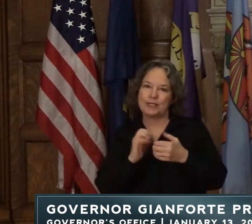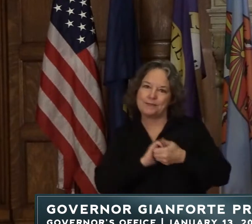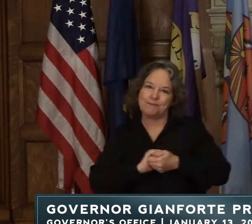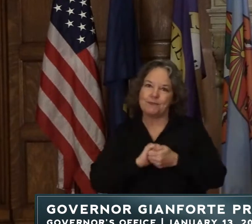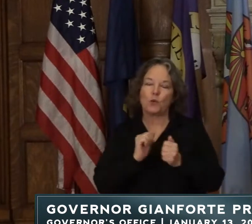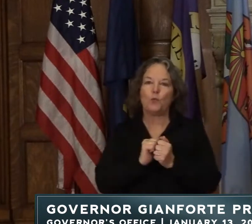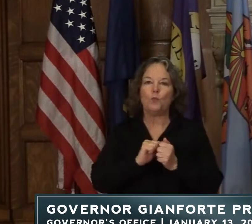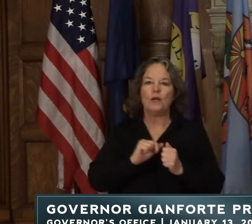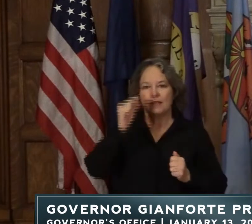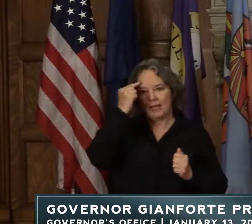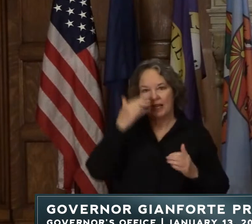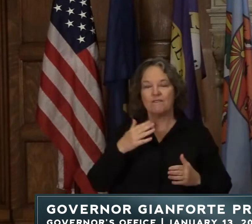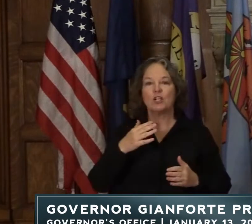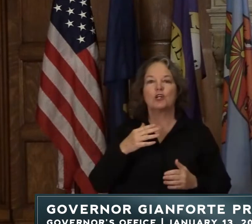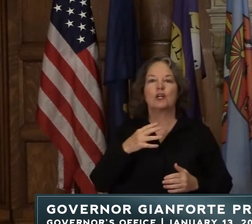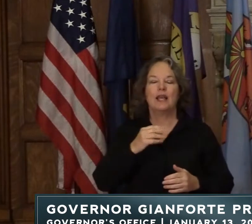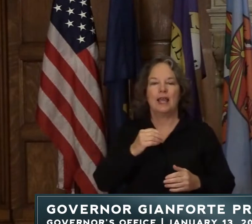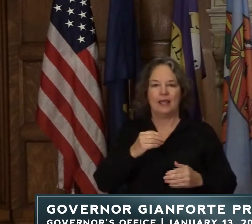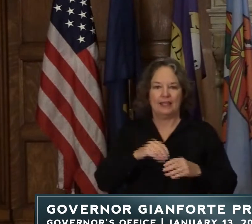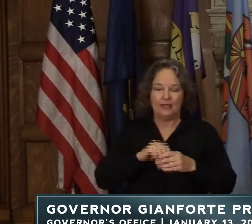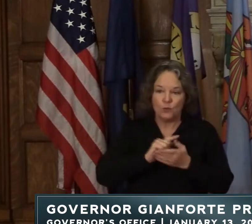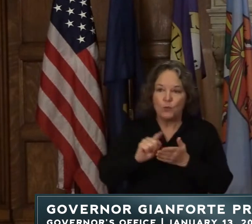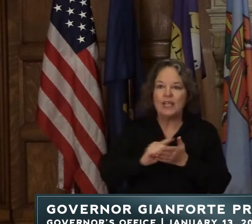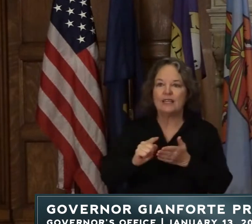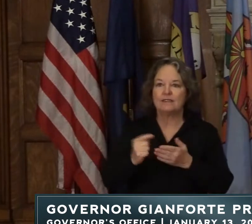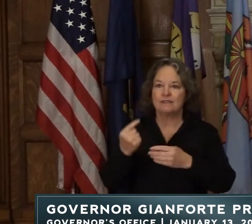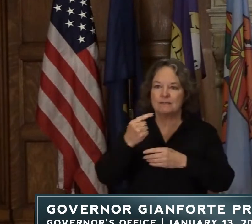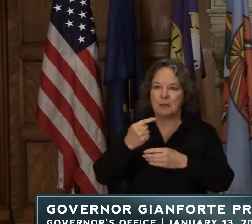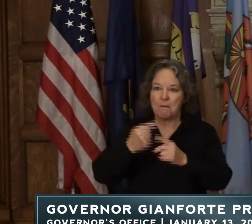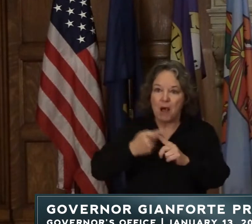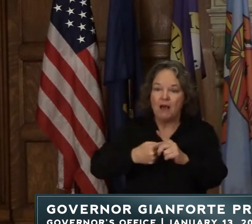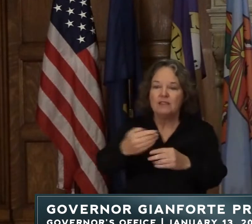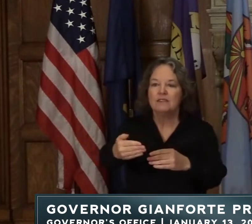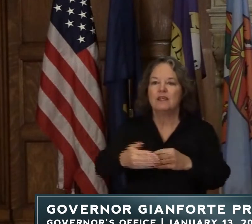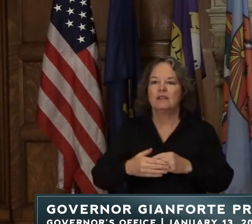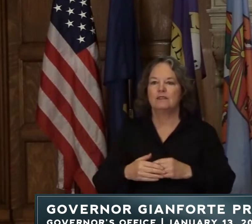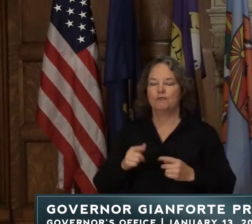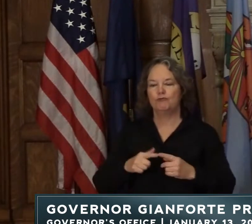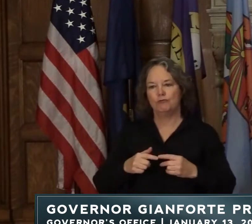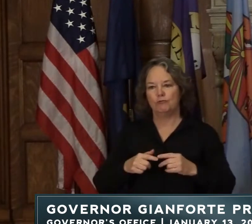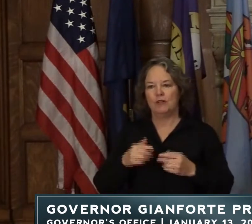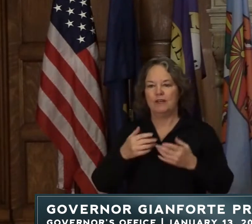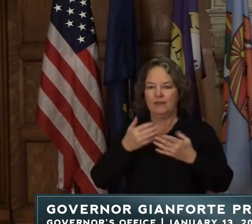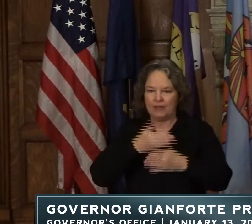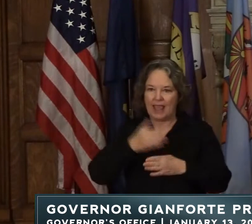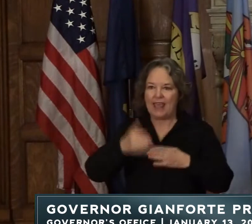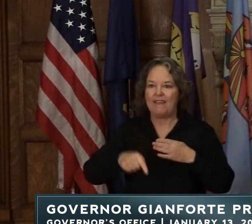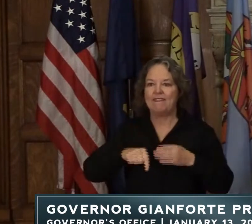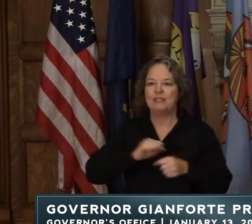in the days and the weeks ahead until we emerge from this COVID pandemic safely. Thank you, Governor.